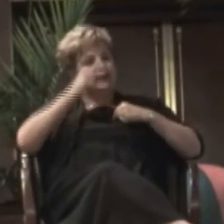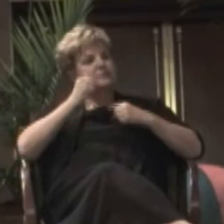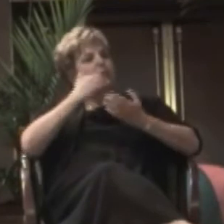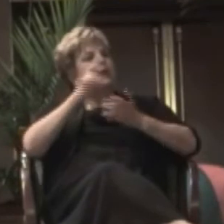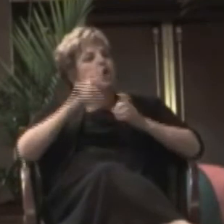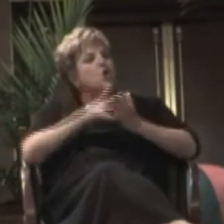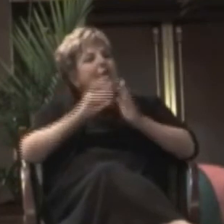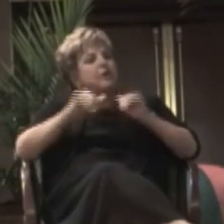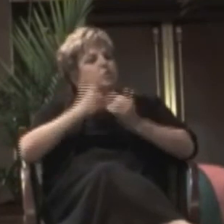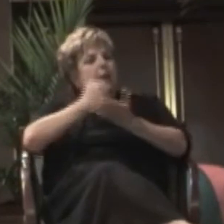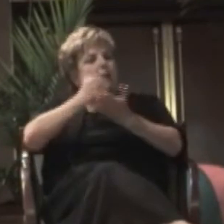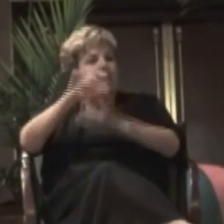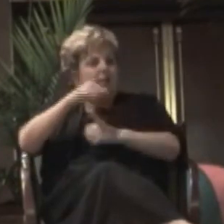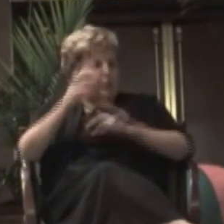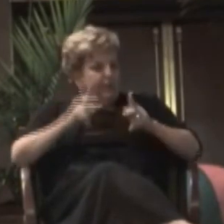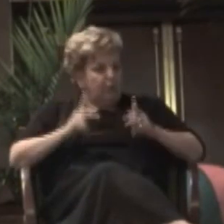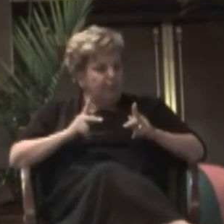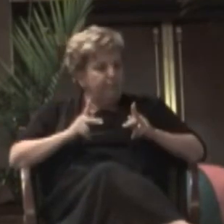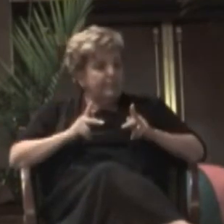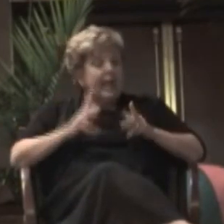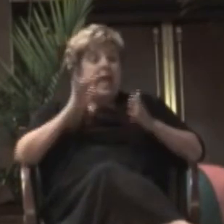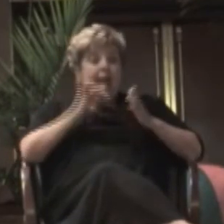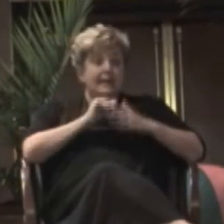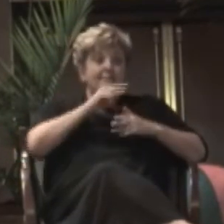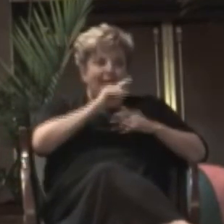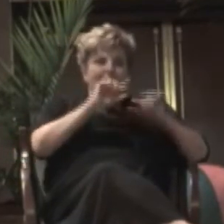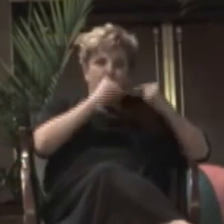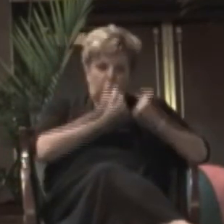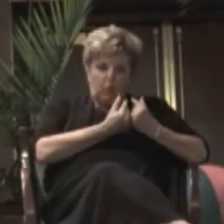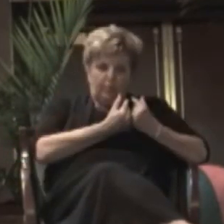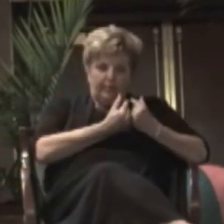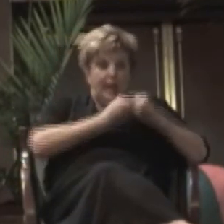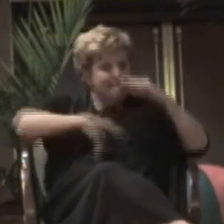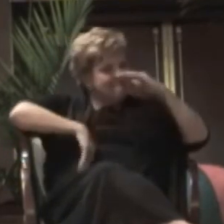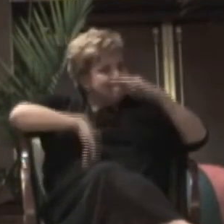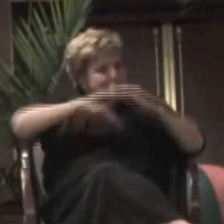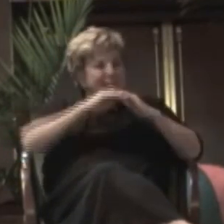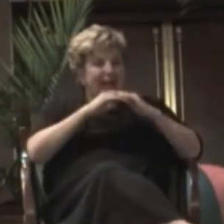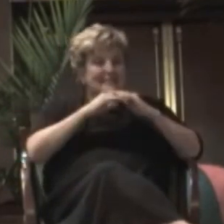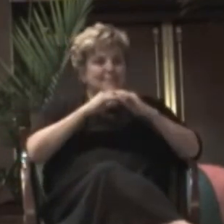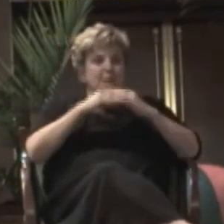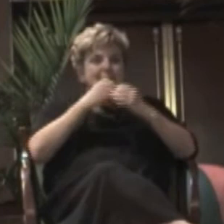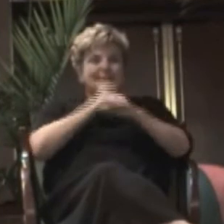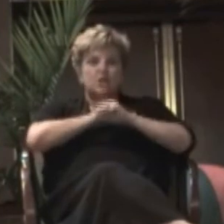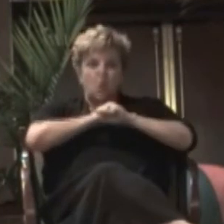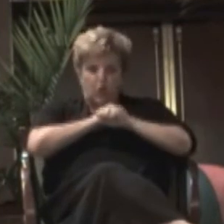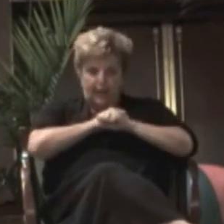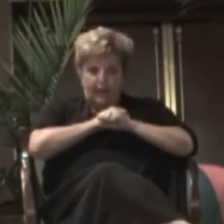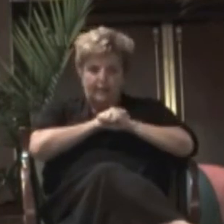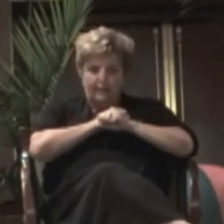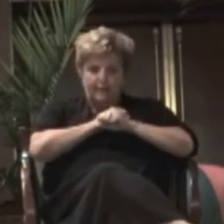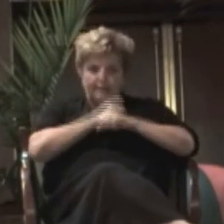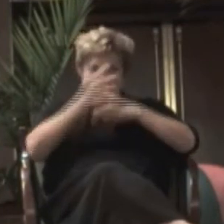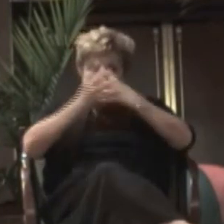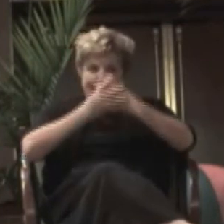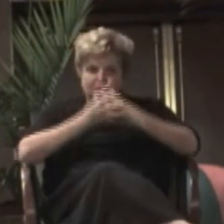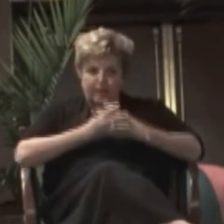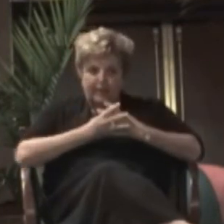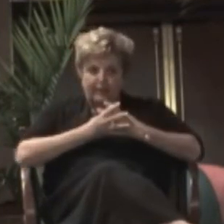that even in a maximum custody penitentiary, it was one of the best AA groups I've ever been to. It was as good as the one I belong to now, and I belong to a good group. That's a